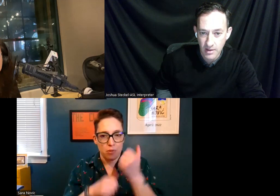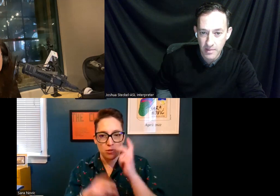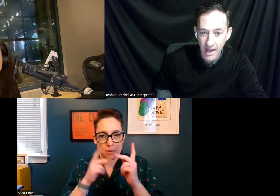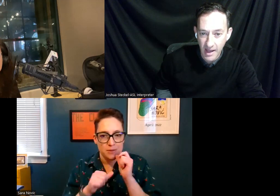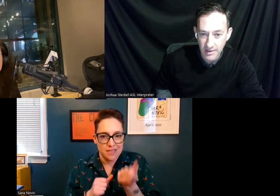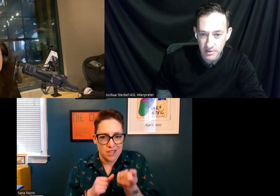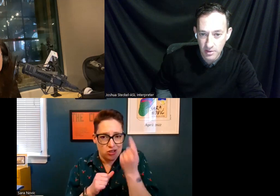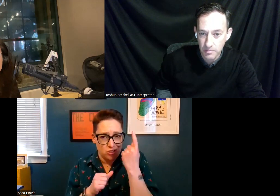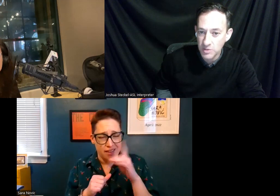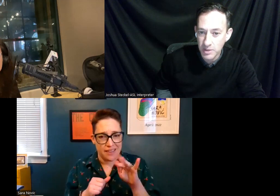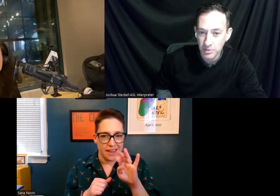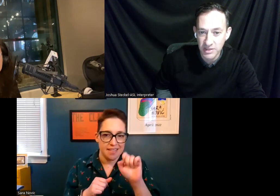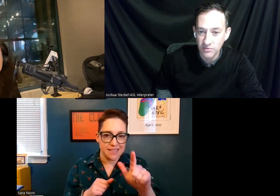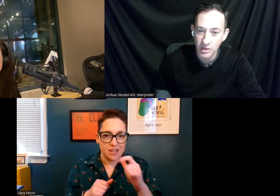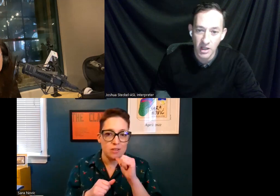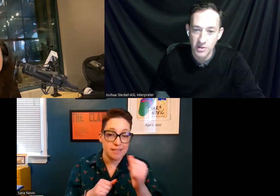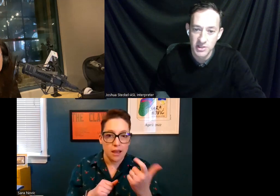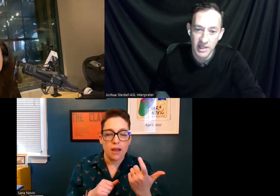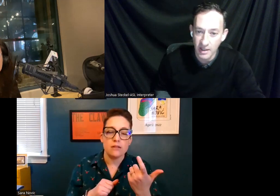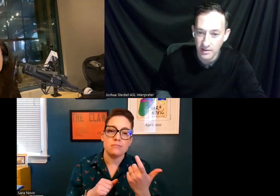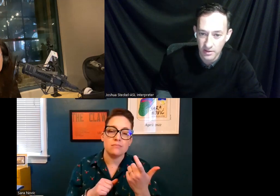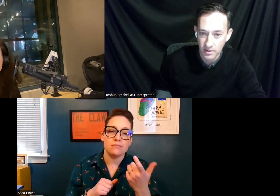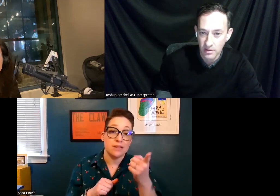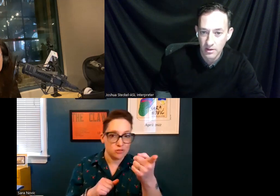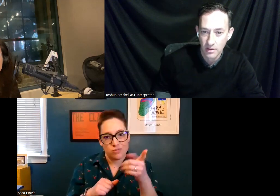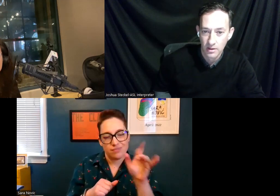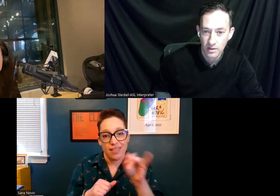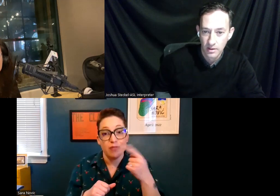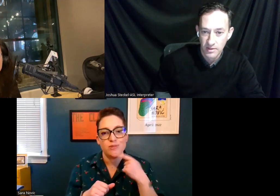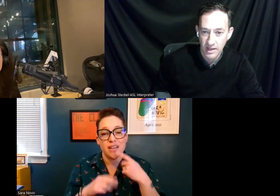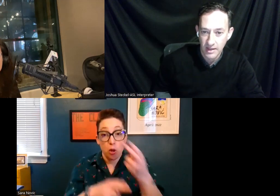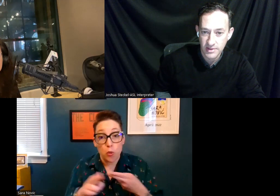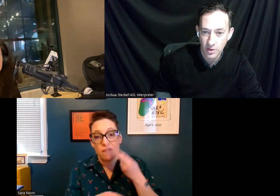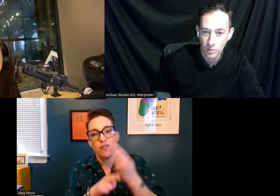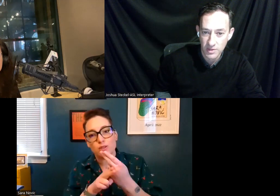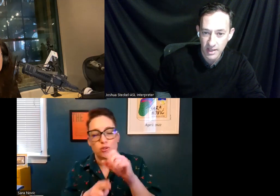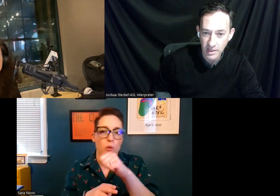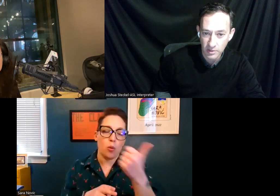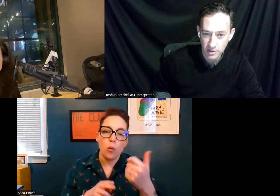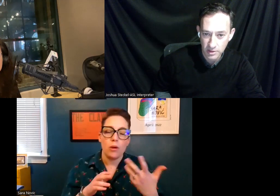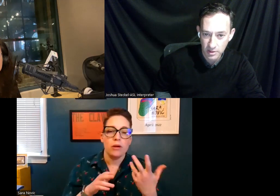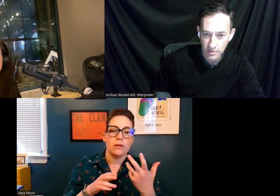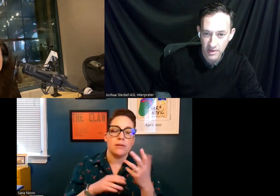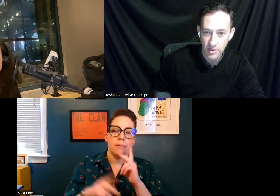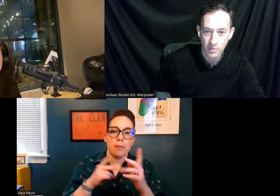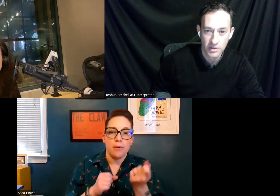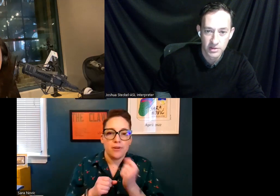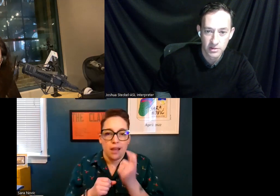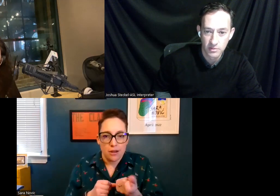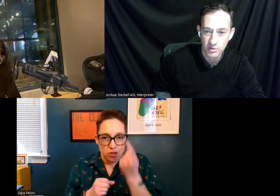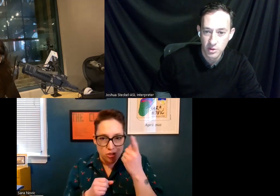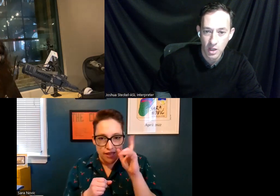In the past, most people didn't really understand that ASL was a language. They thought it